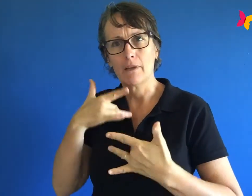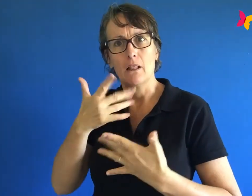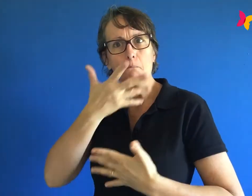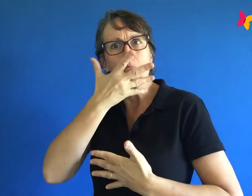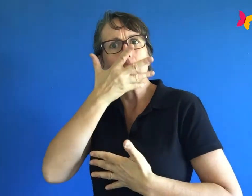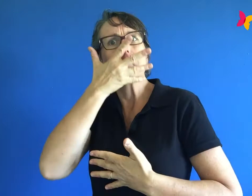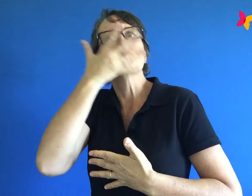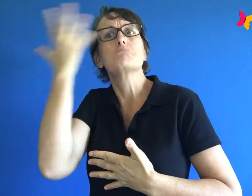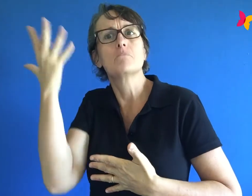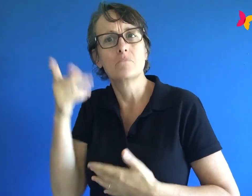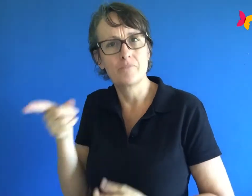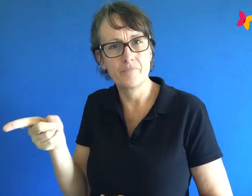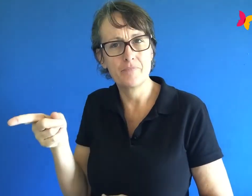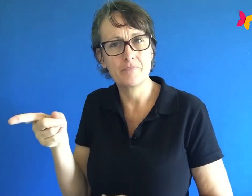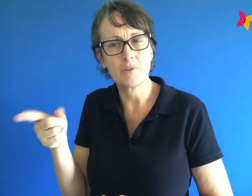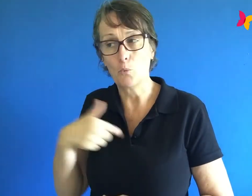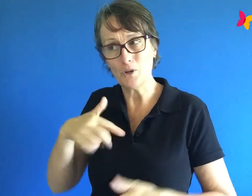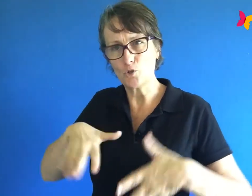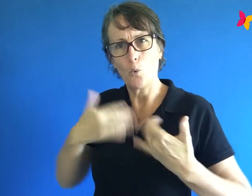didn't want to keep doing was adding to his sense of